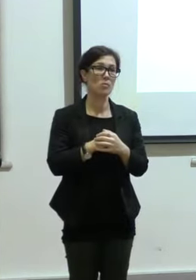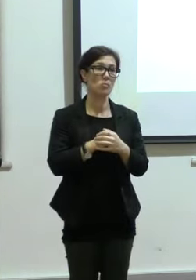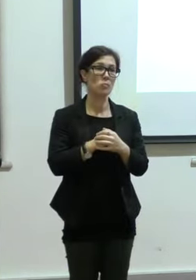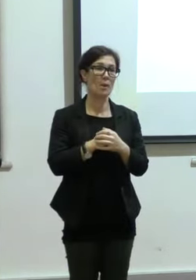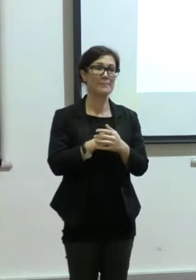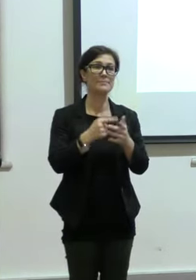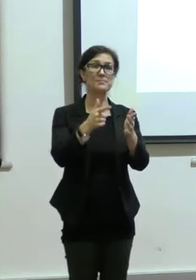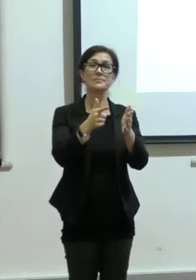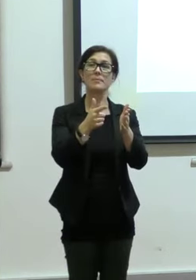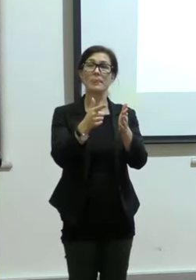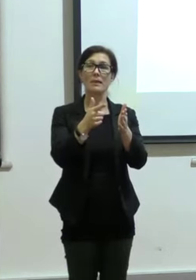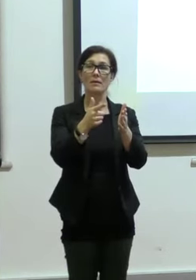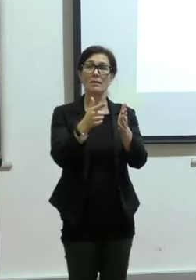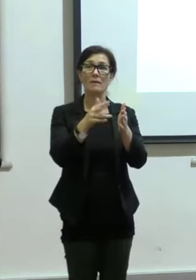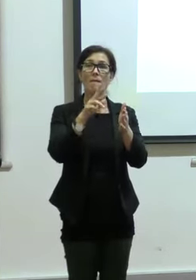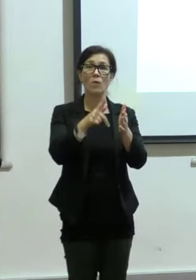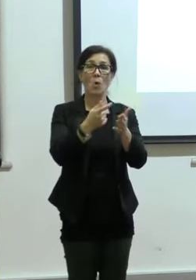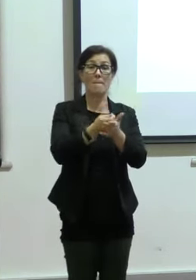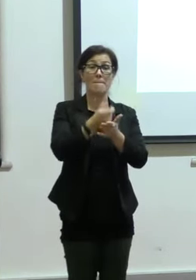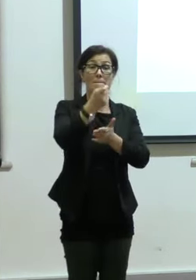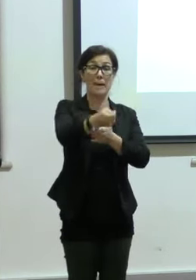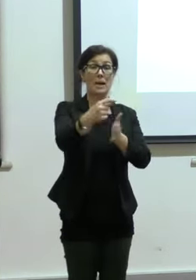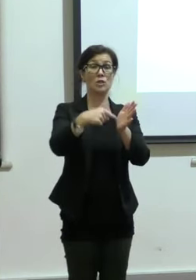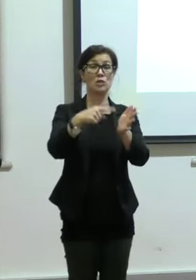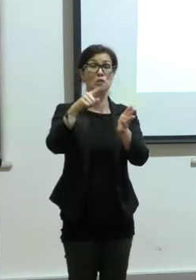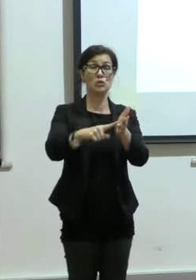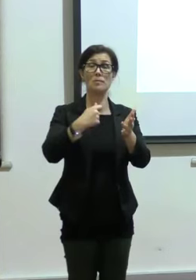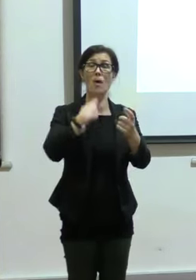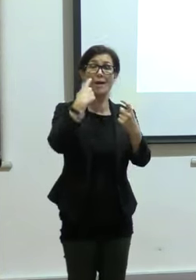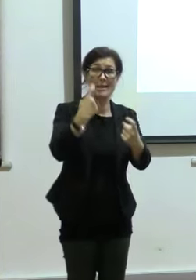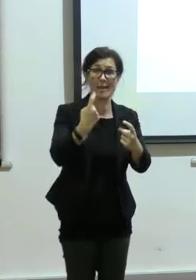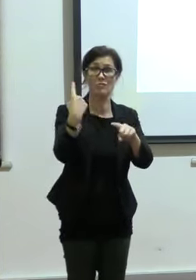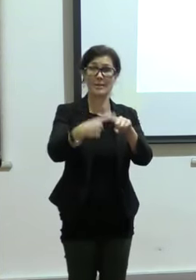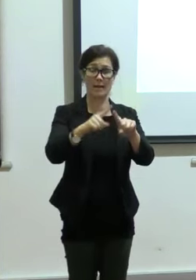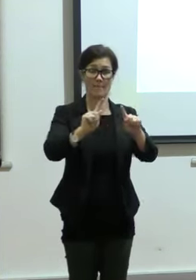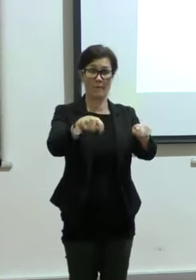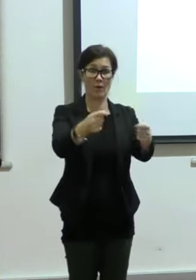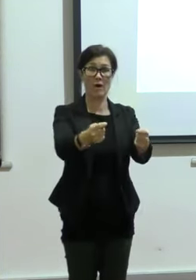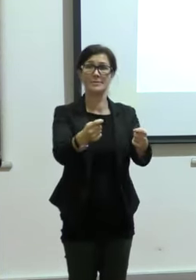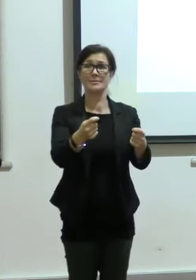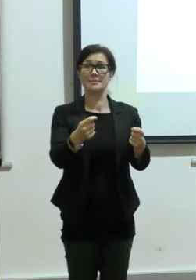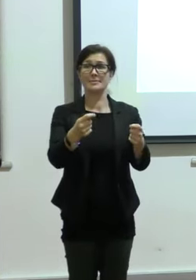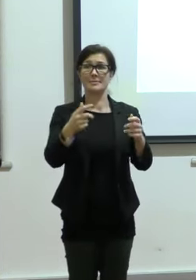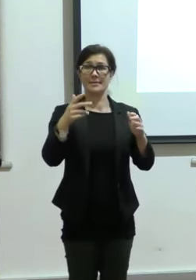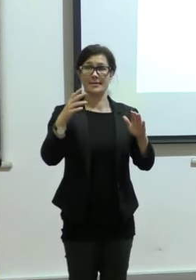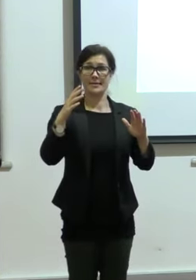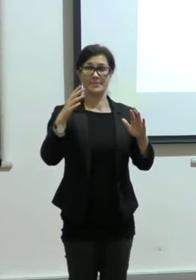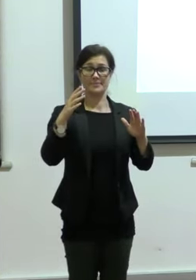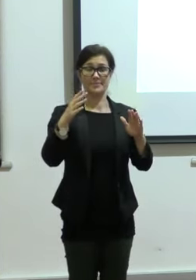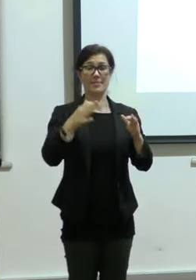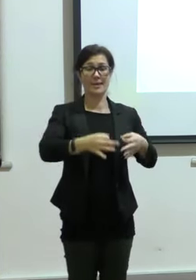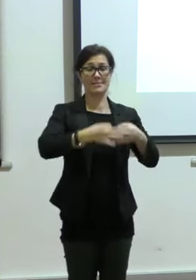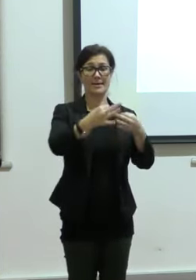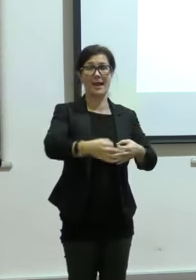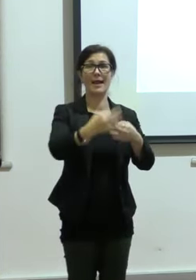the delays for payments to my carers and providers have been 2 to 3 months for that